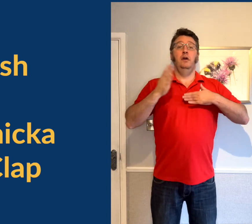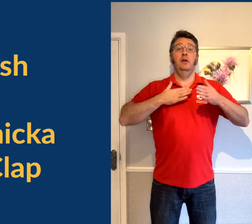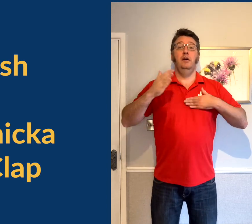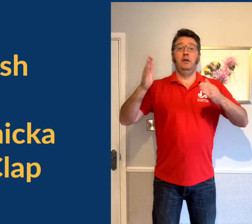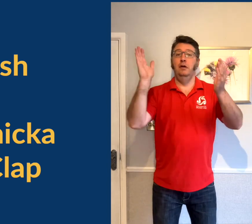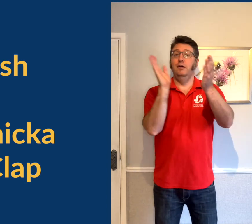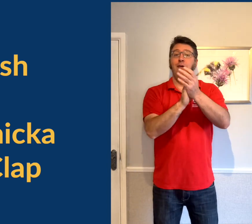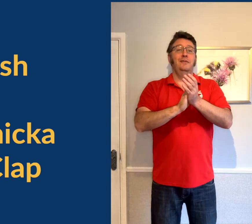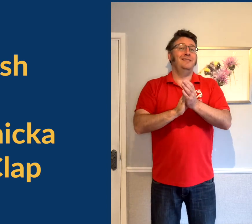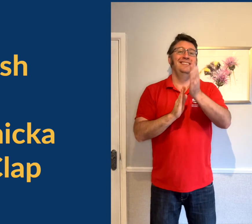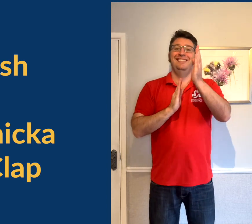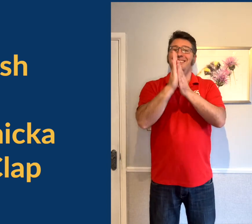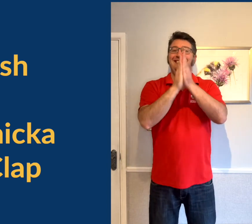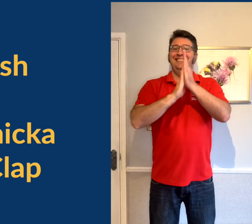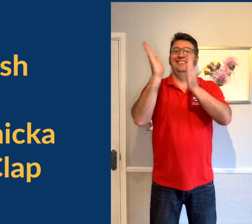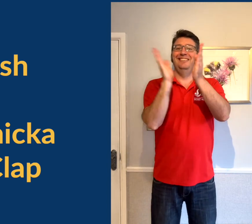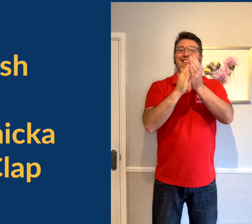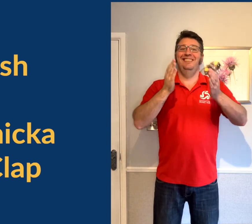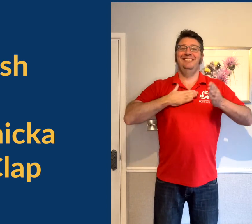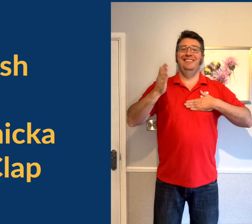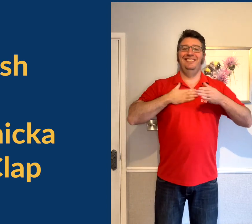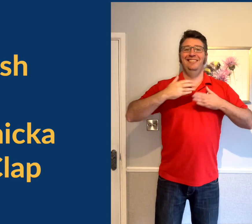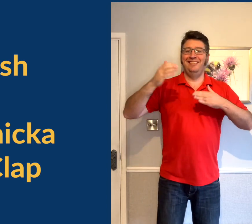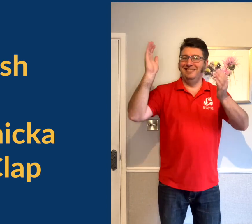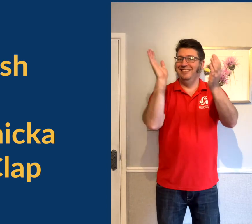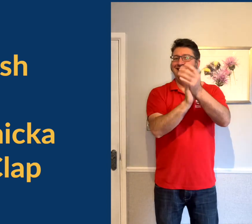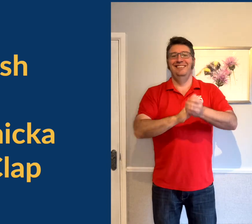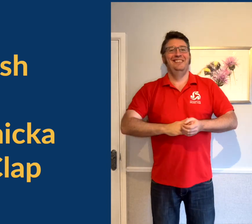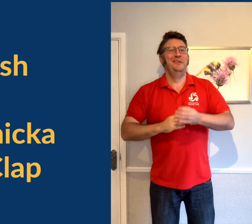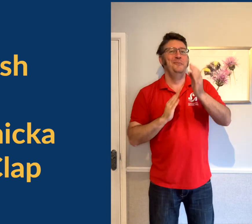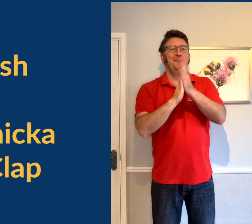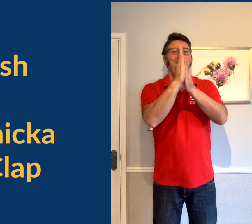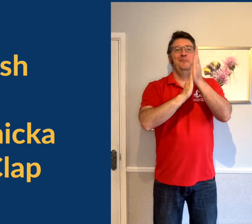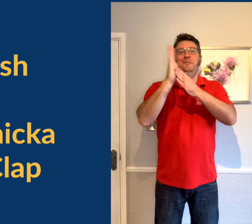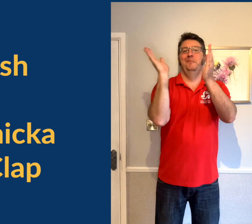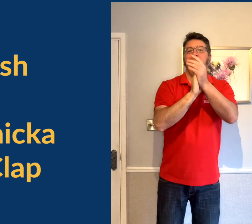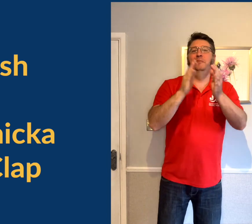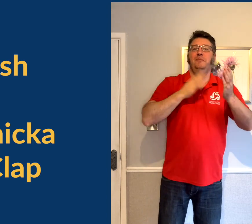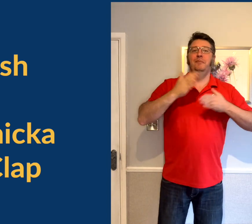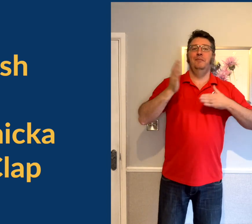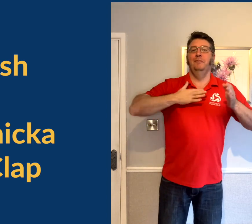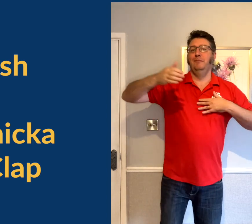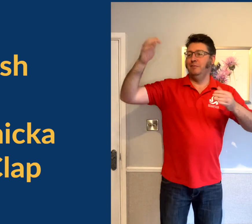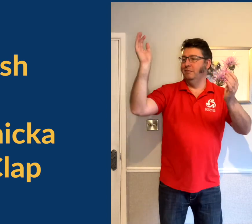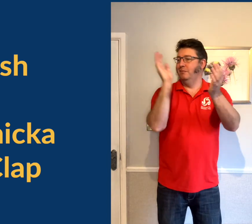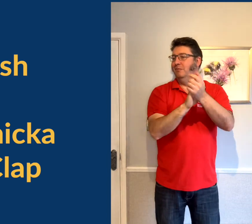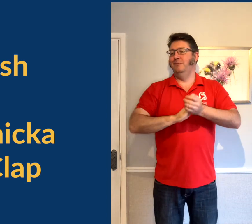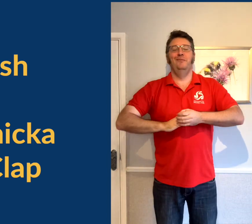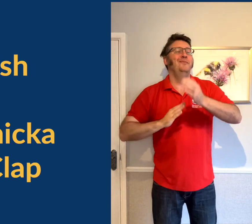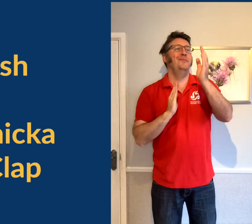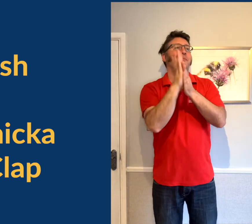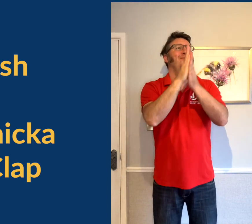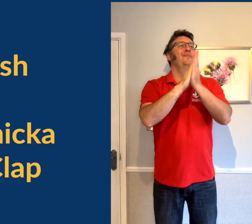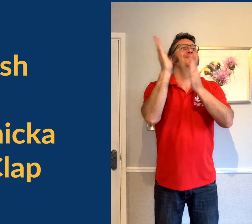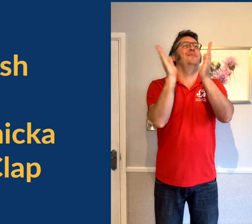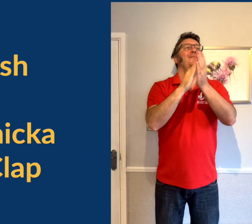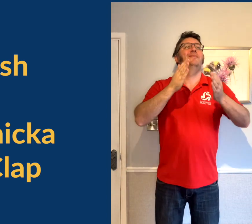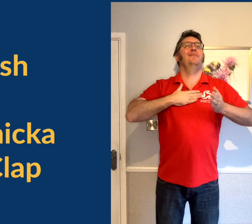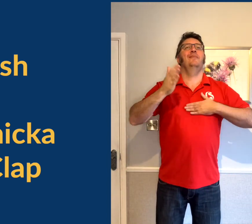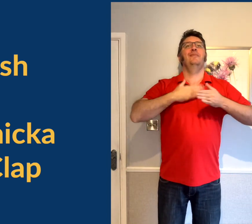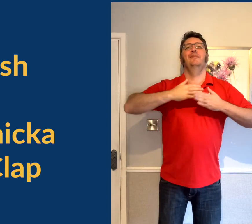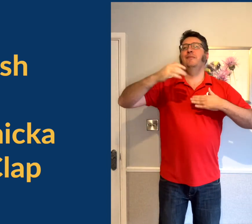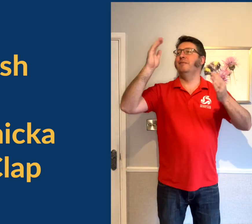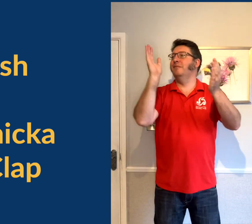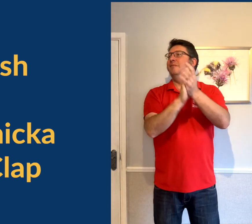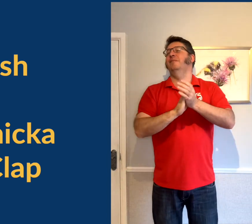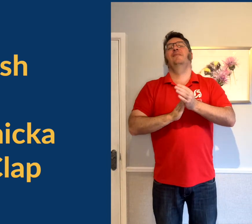world, think where you living at now. I heard you moved to Austin, got an apartment and settled down. And every once in a while, I start texting, write a paragraph,